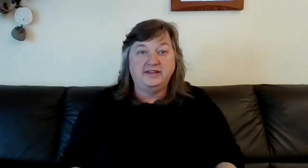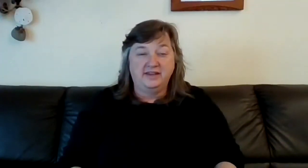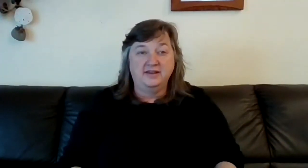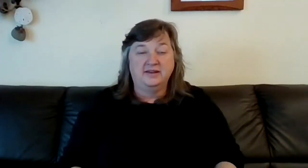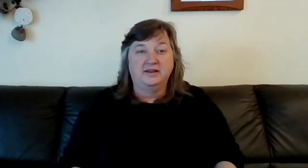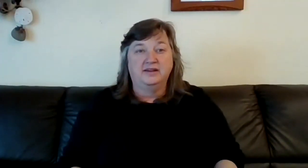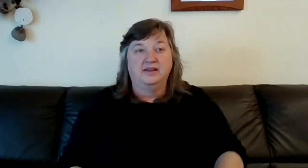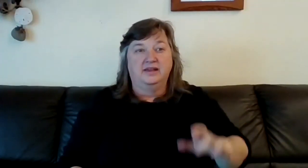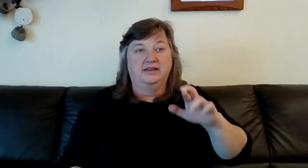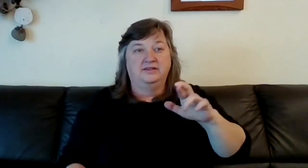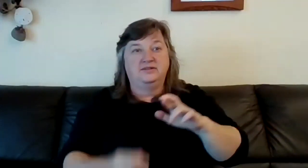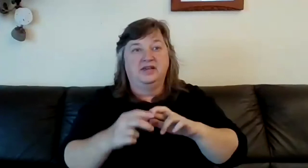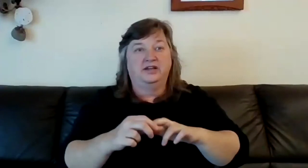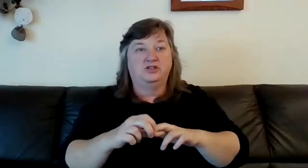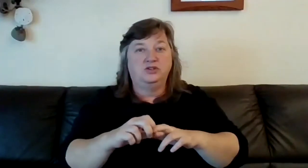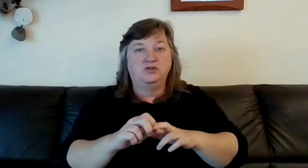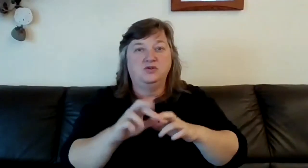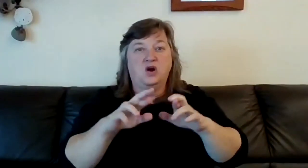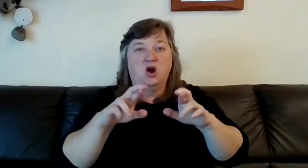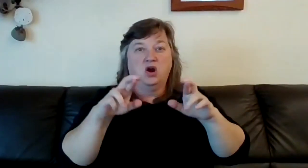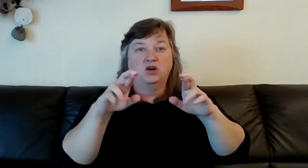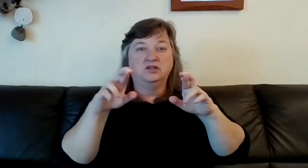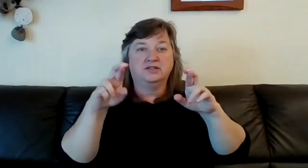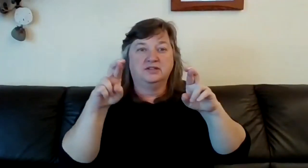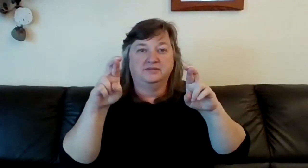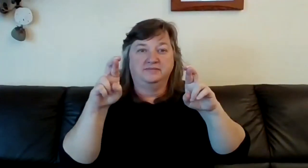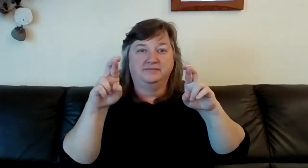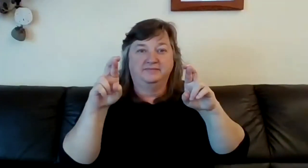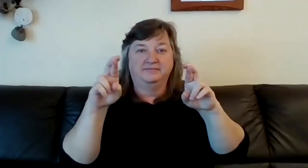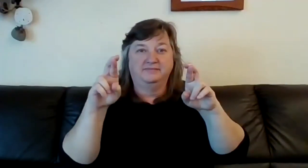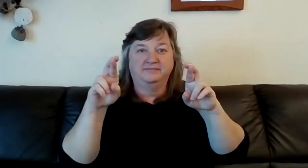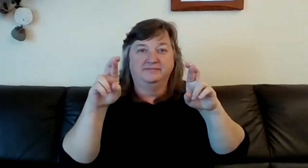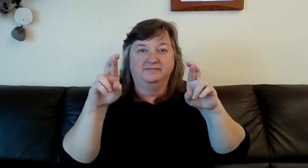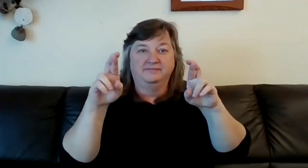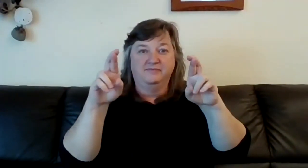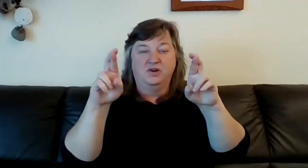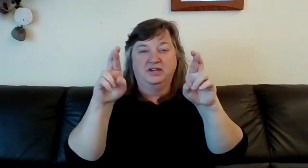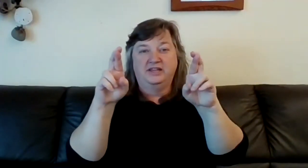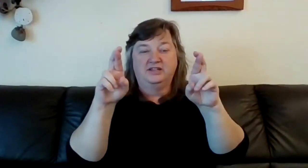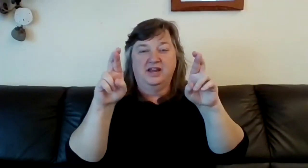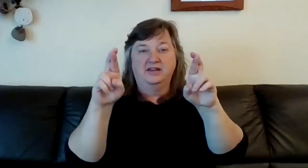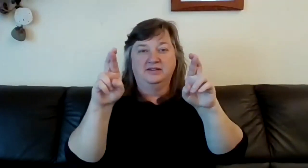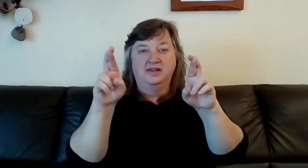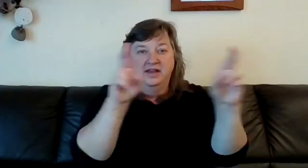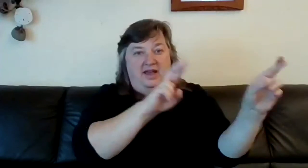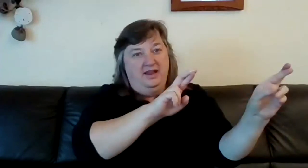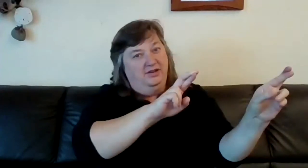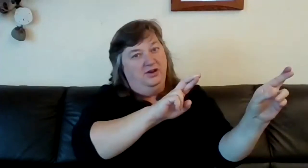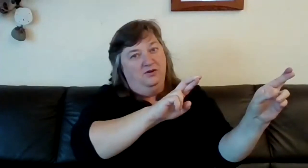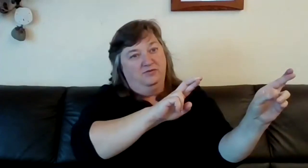Ready is you take two R's, one on each hand, and you go from